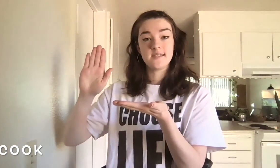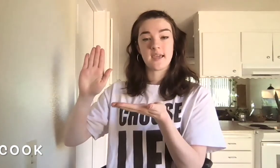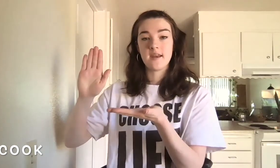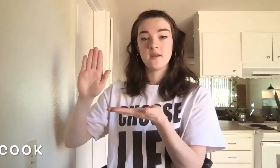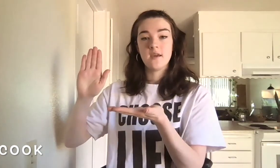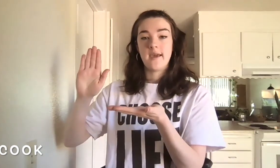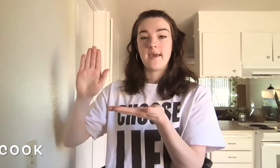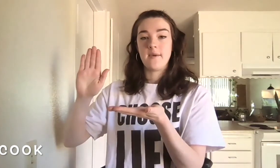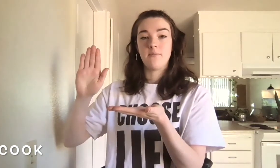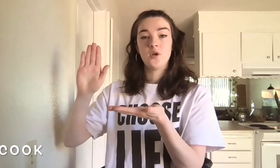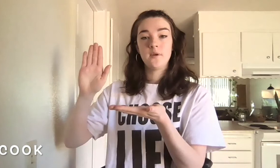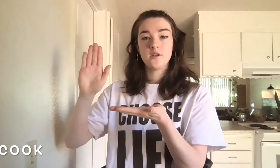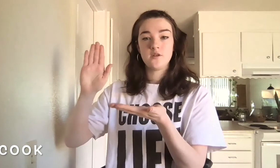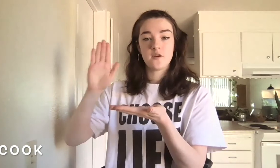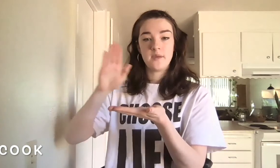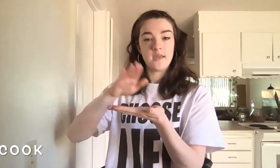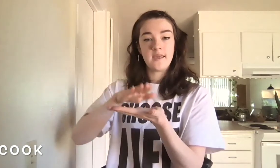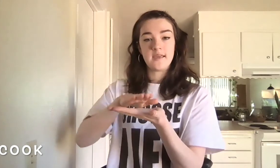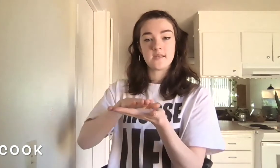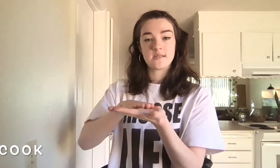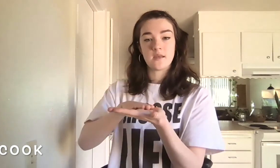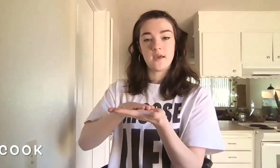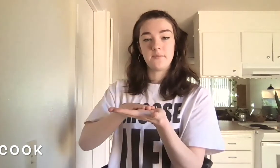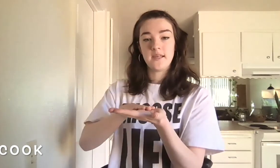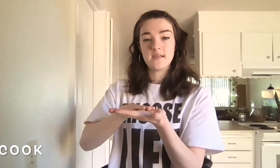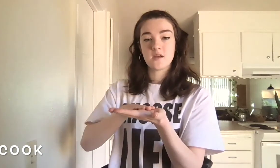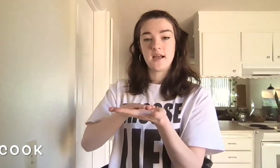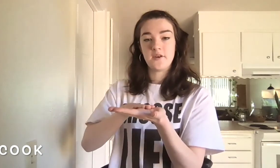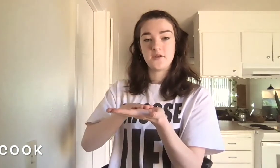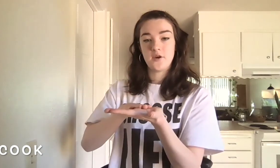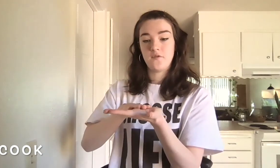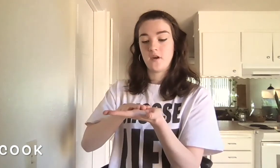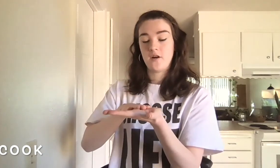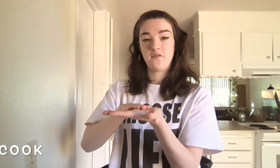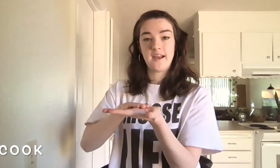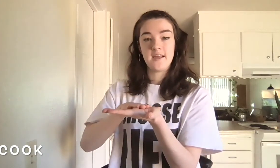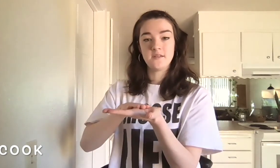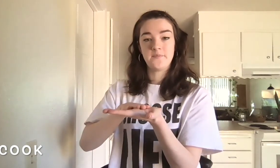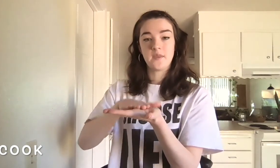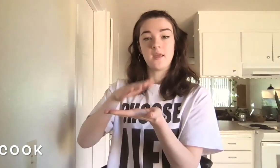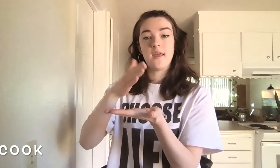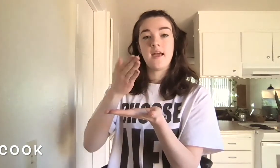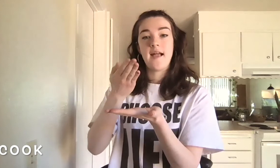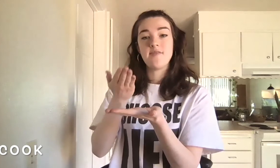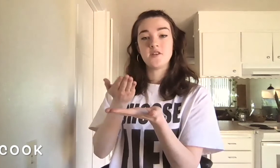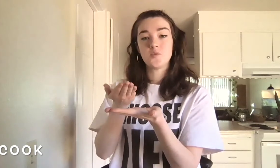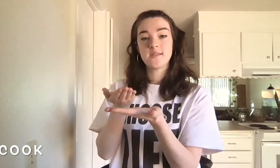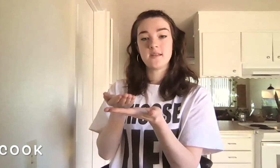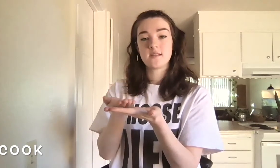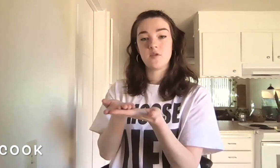again. But all we're going to do from here is place our hand over our flat hand, and then twist it so the back